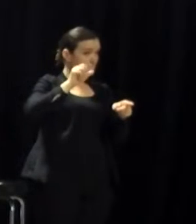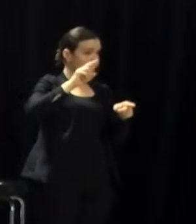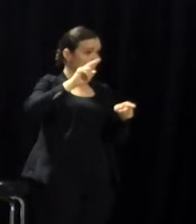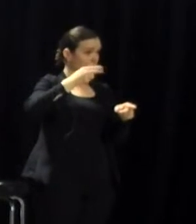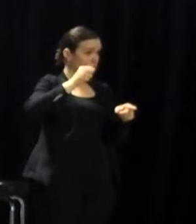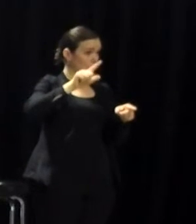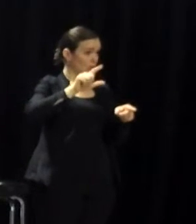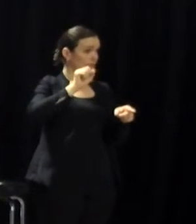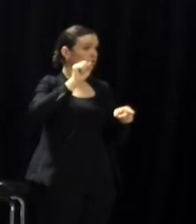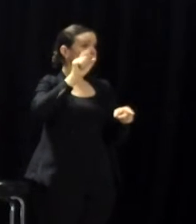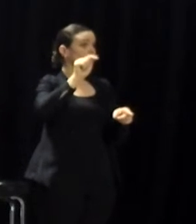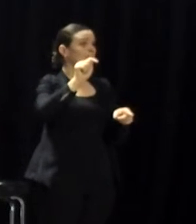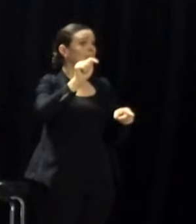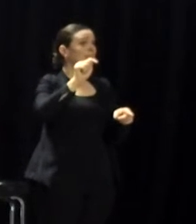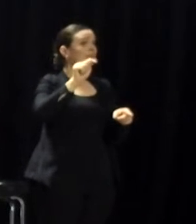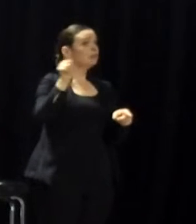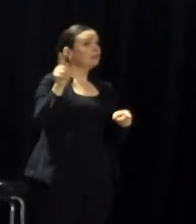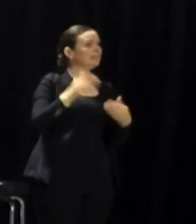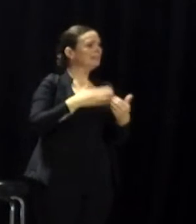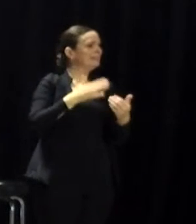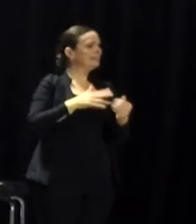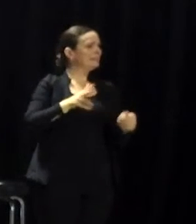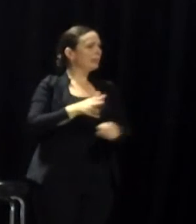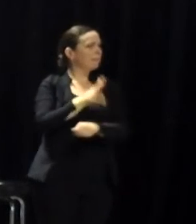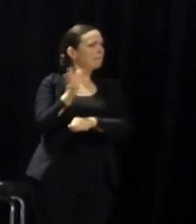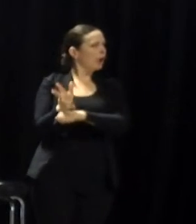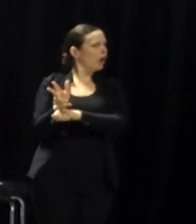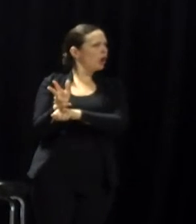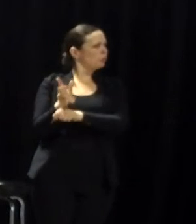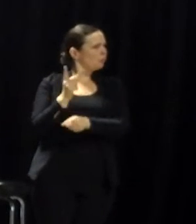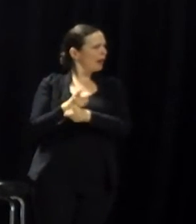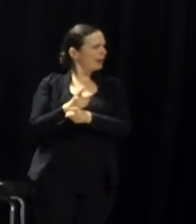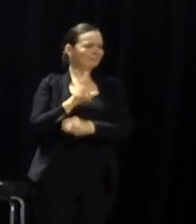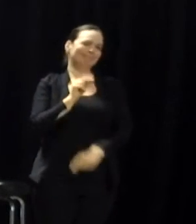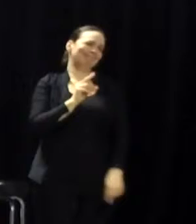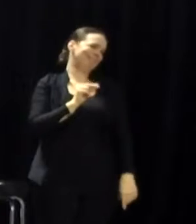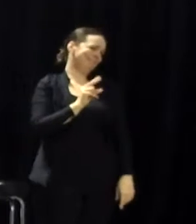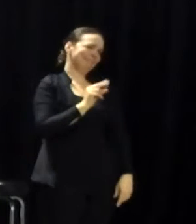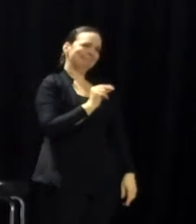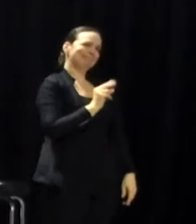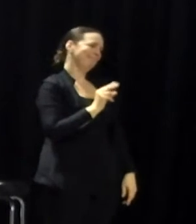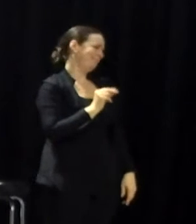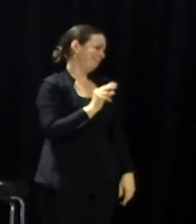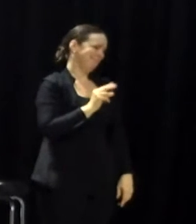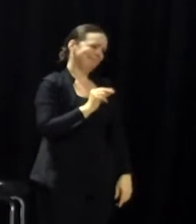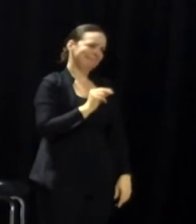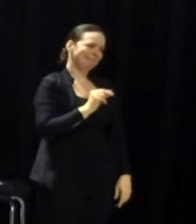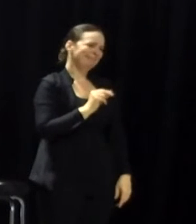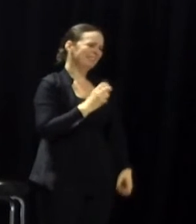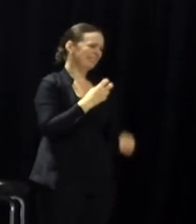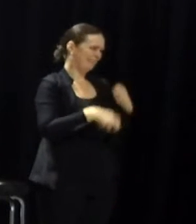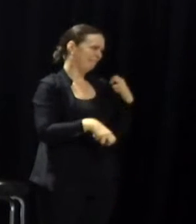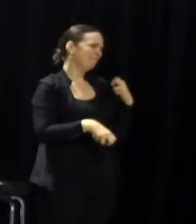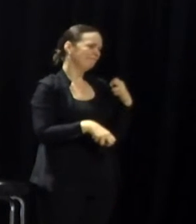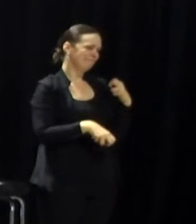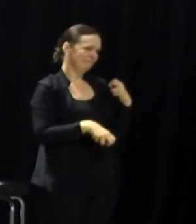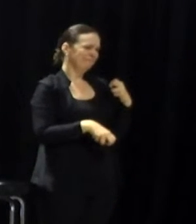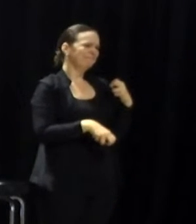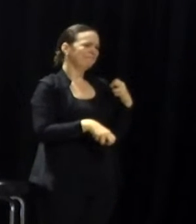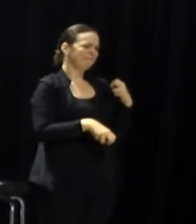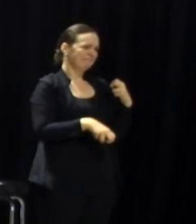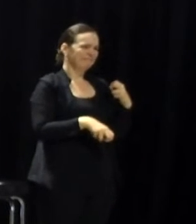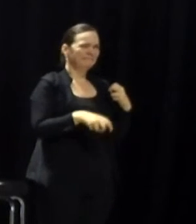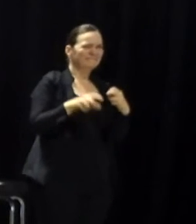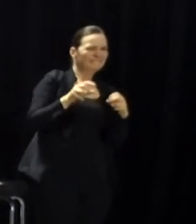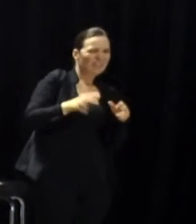there? The answer is no, right? You can, ride a bike maybe. No, I don't know. Riding a bike's tough on Marshall Street, Tim. You're in good shape then.